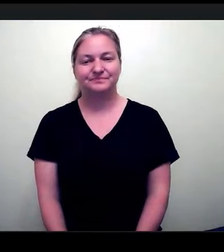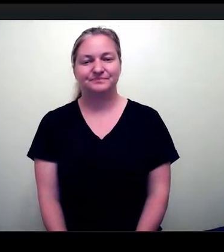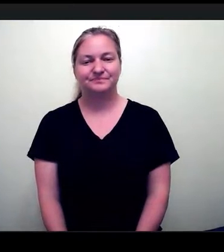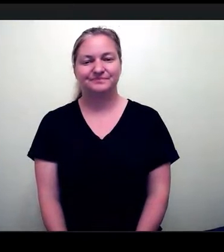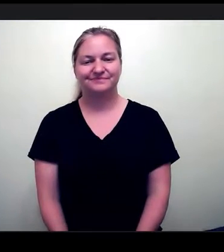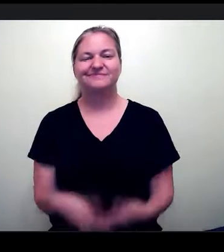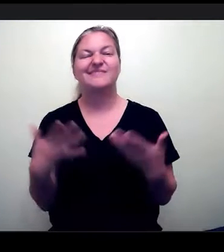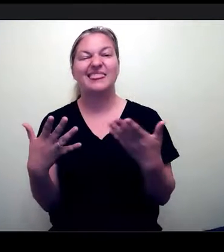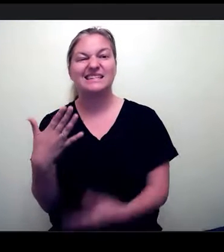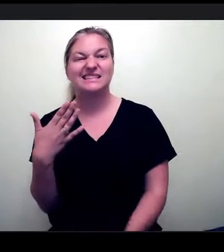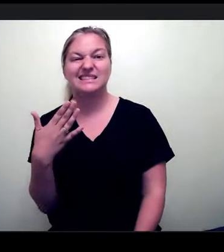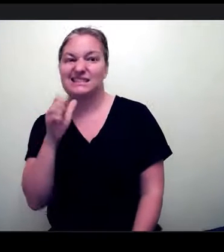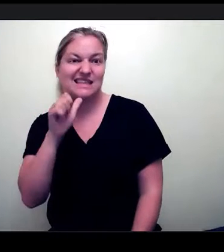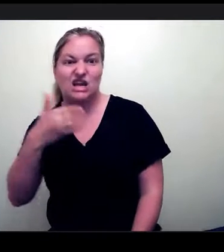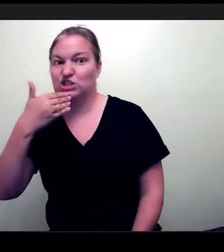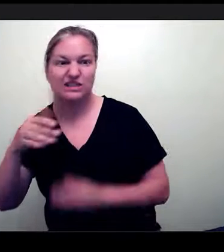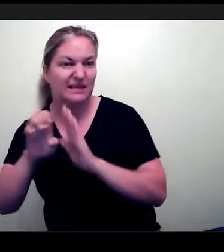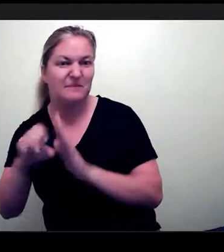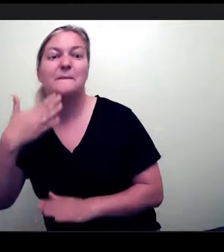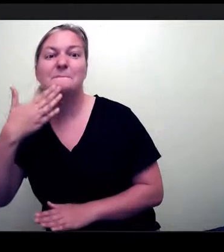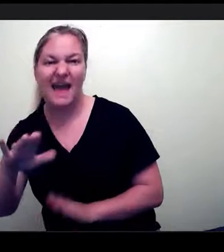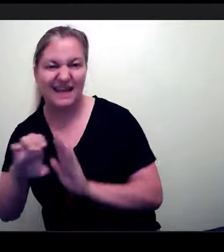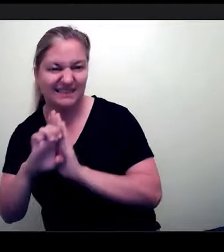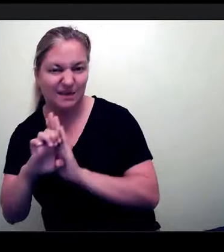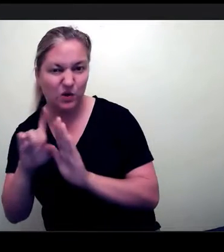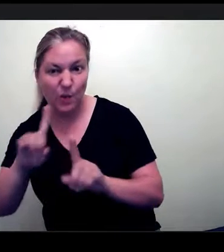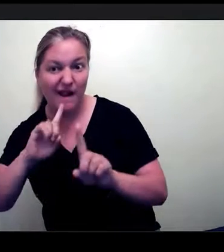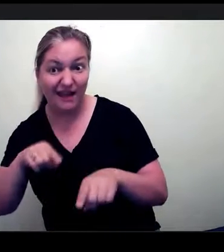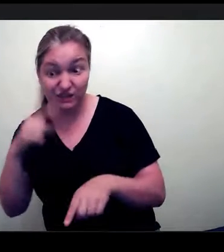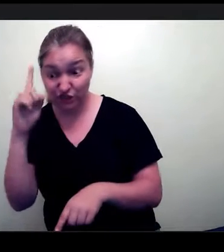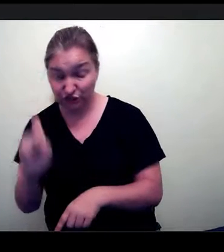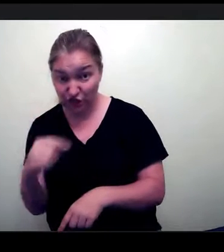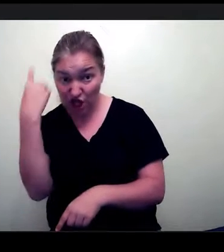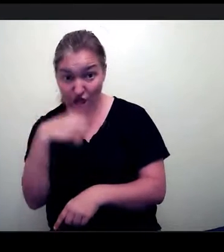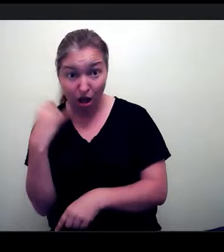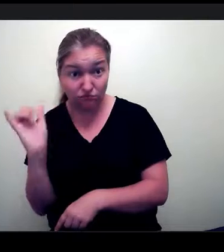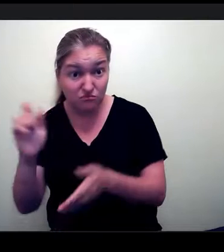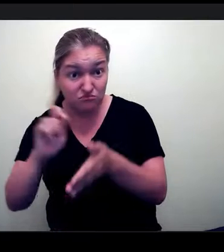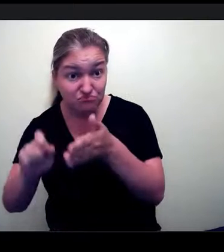This is a bad example of what your answer should look like.